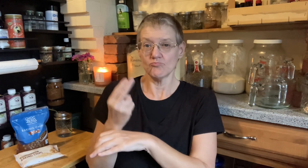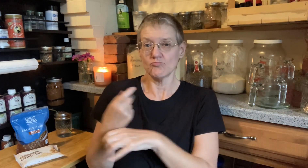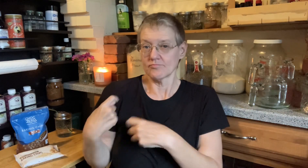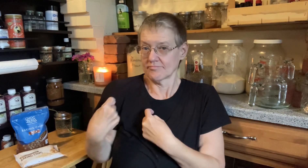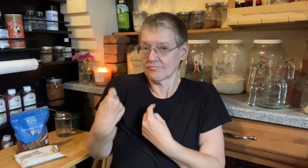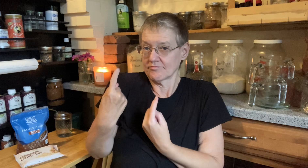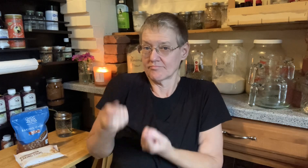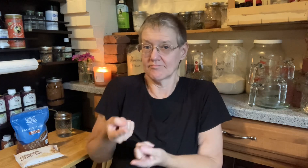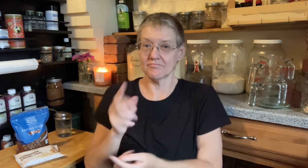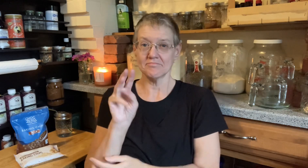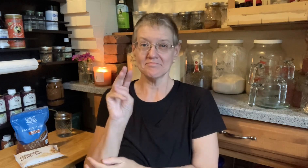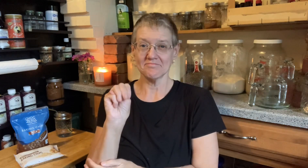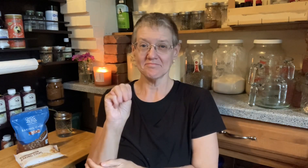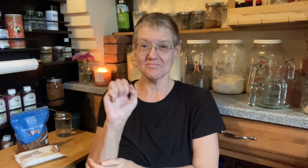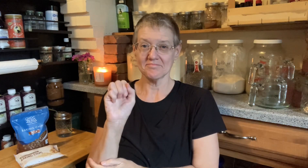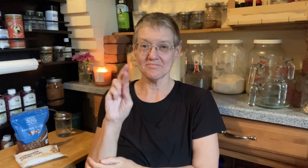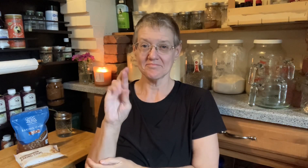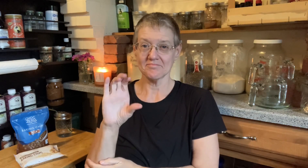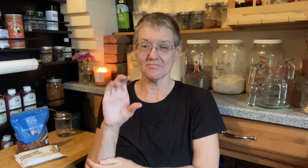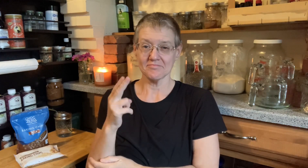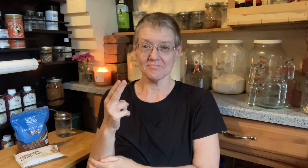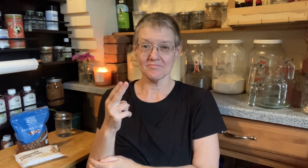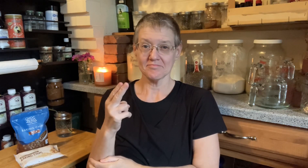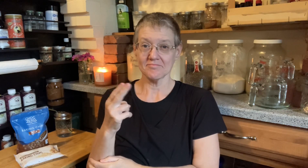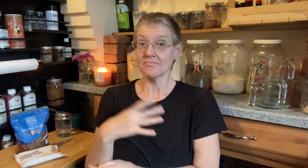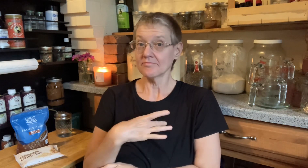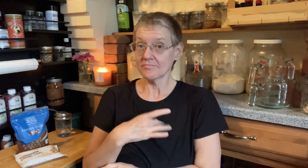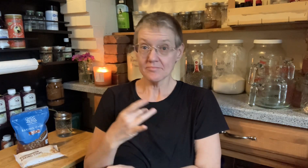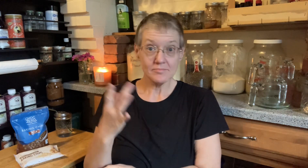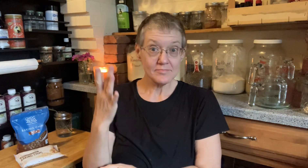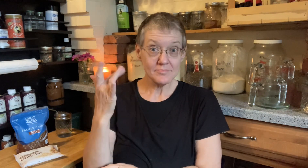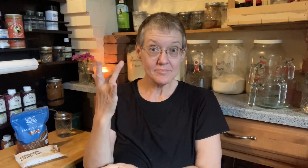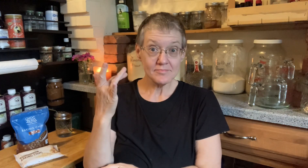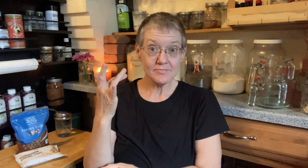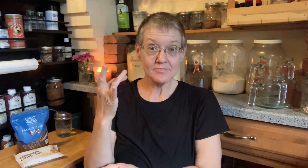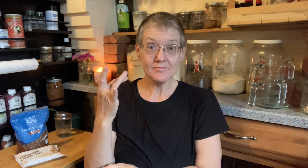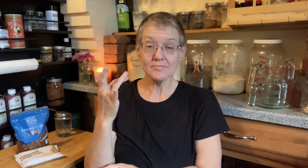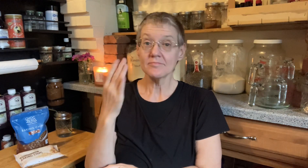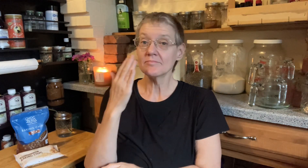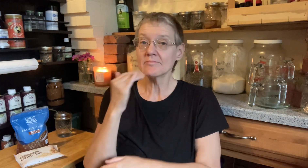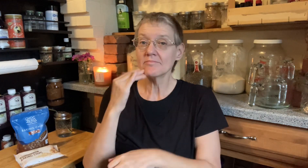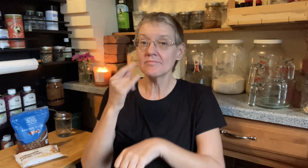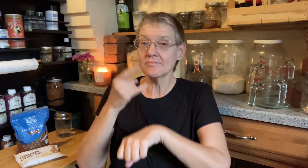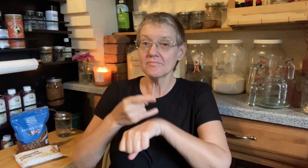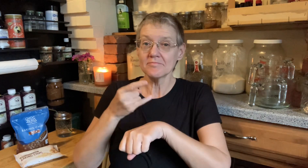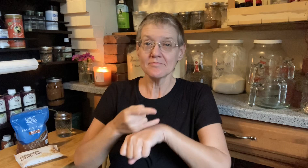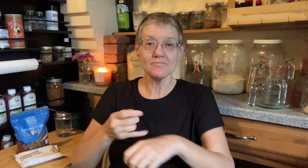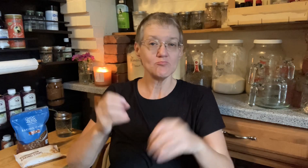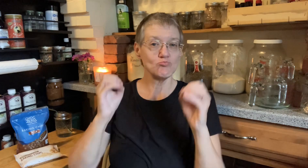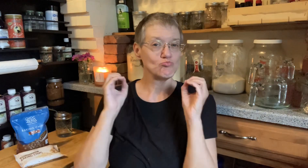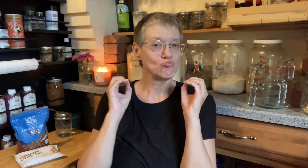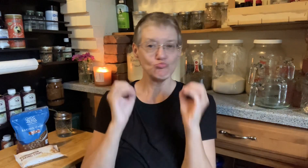We've been using Choco Zero since March. I like it because there's no sugar